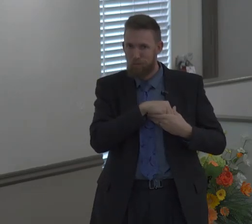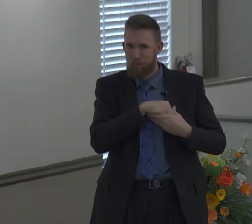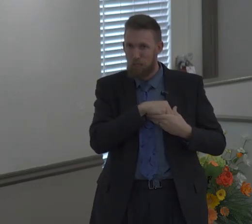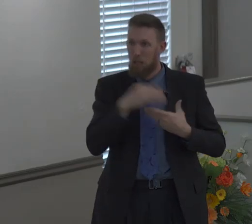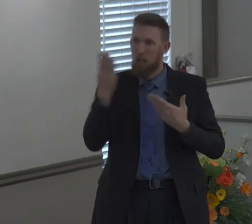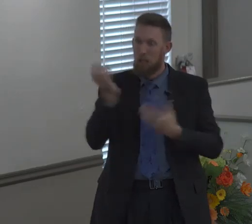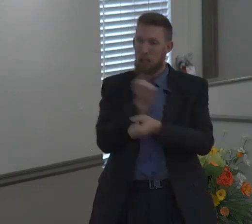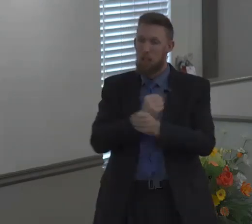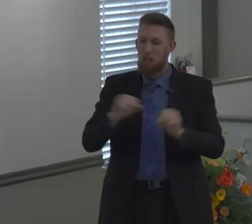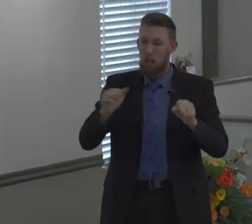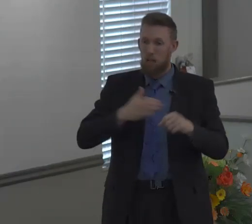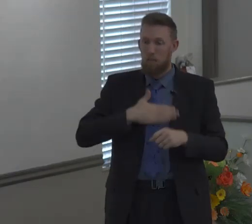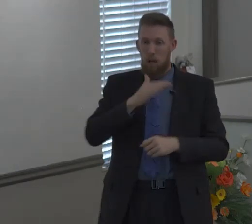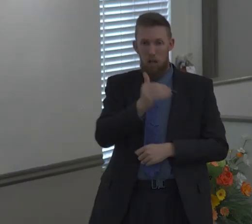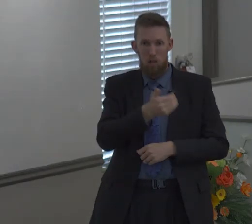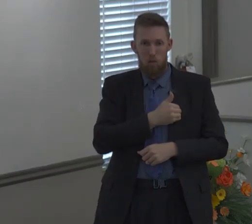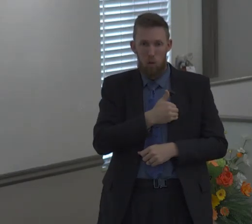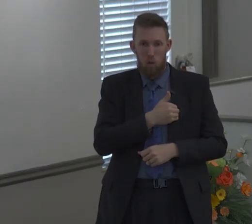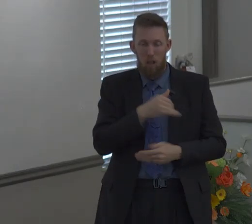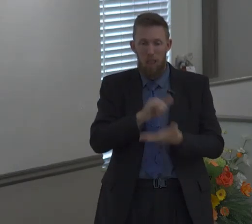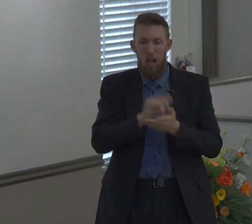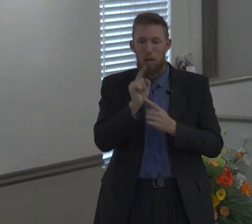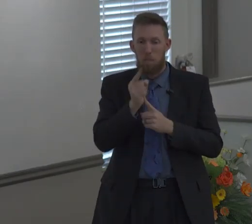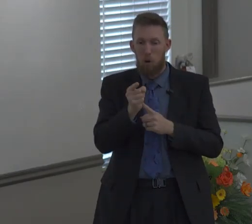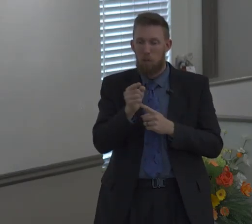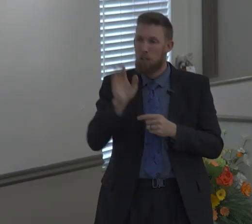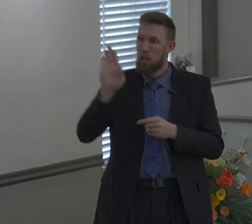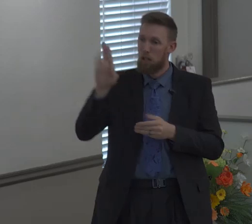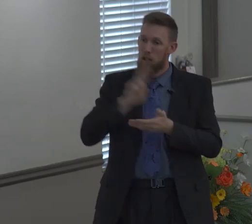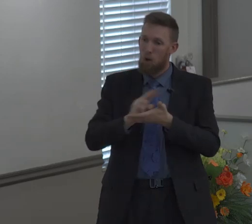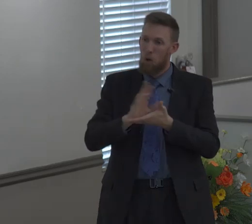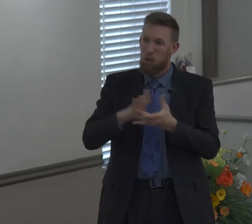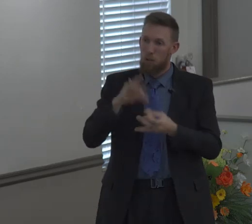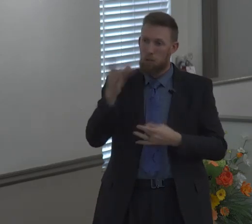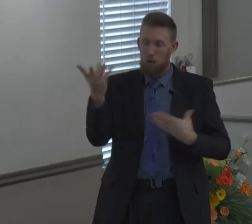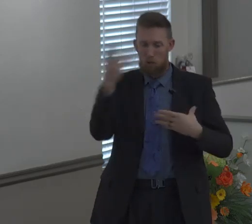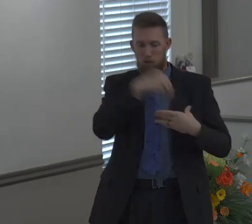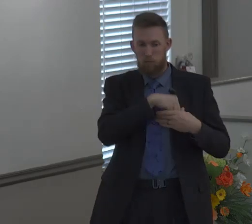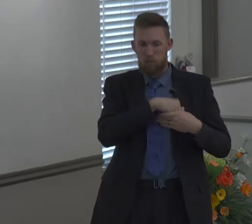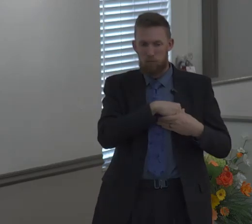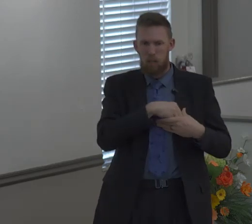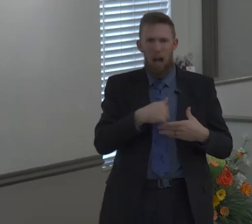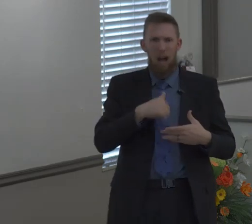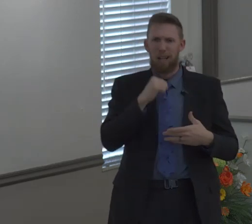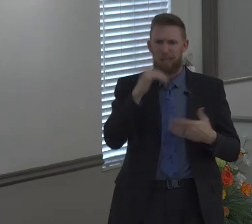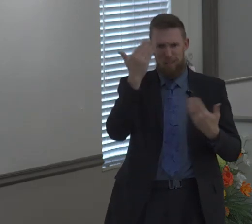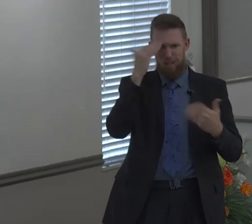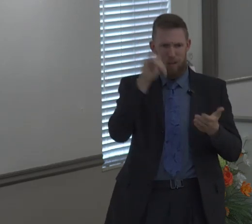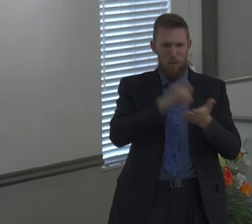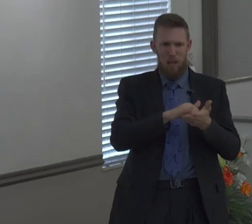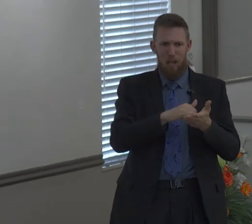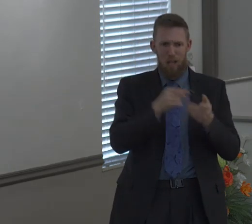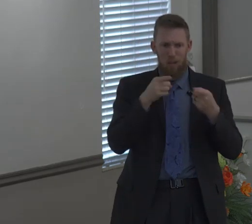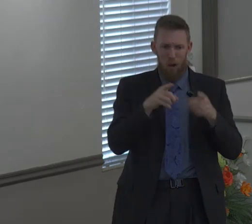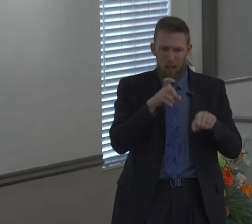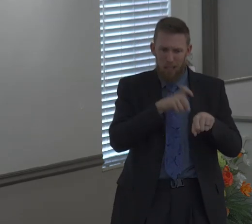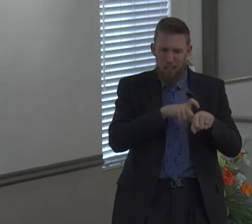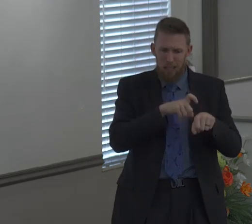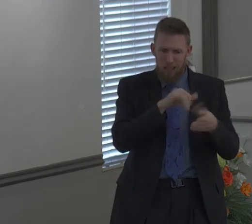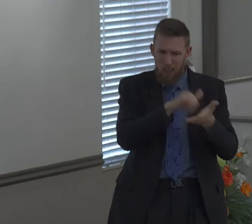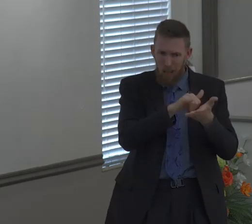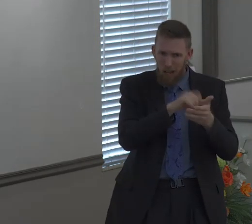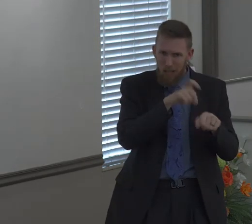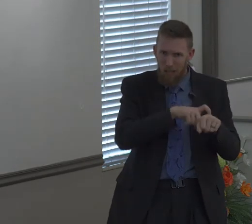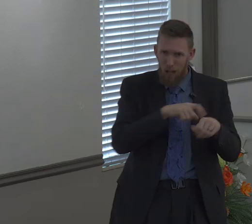He saved my soul. The moment He did, the Holy Spirit of God came inside of me. Did I know that? No, I didn't know